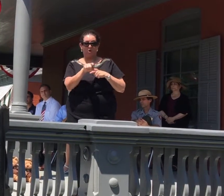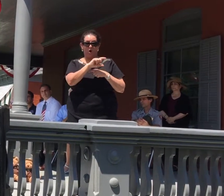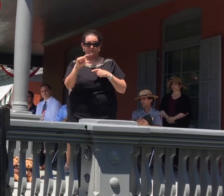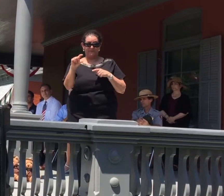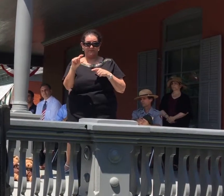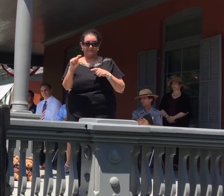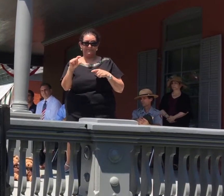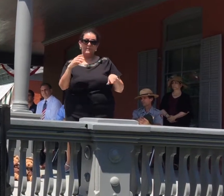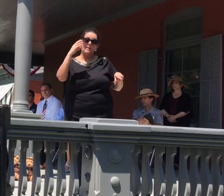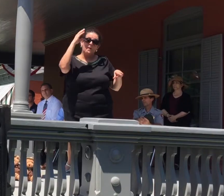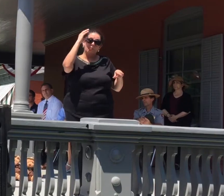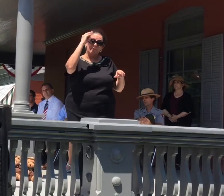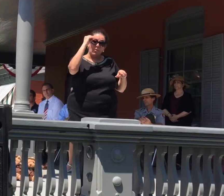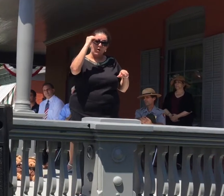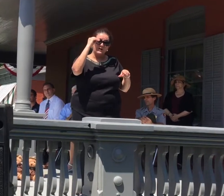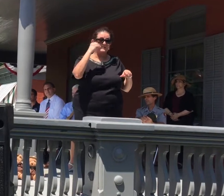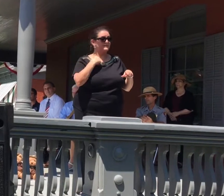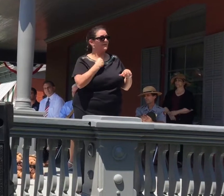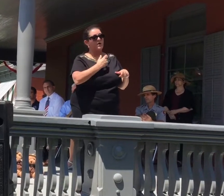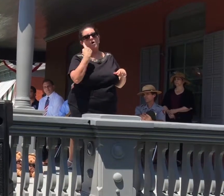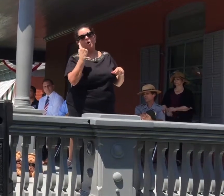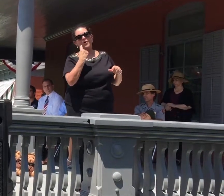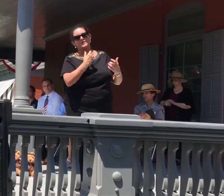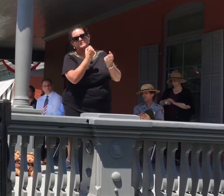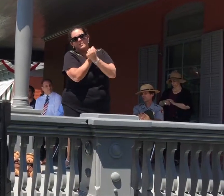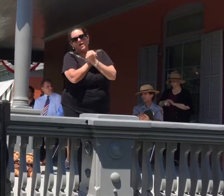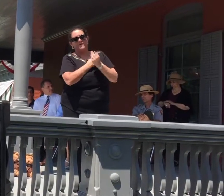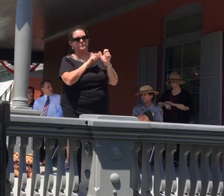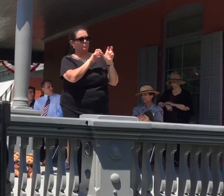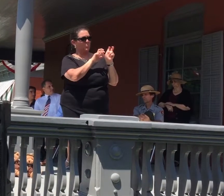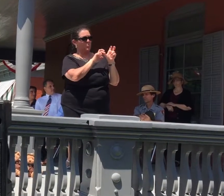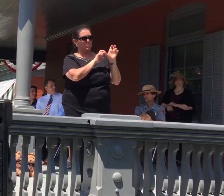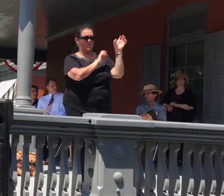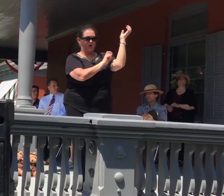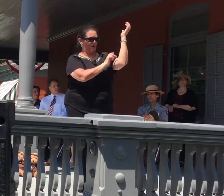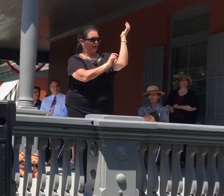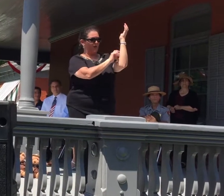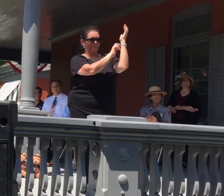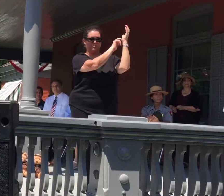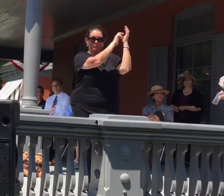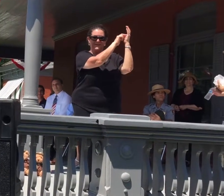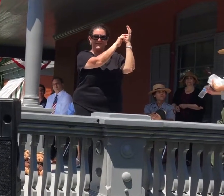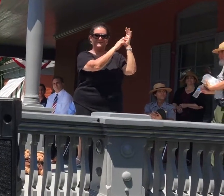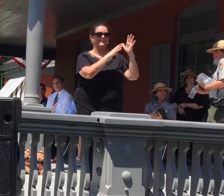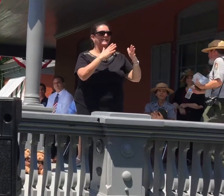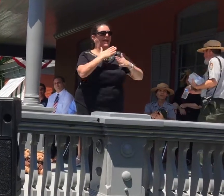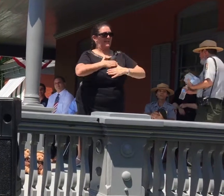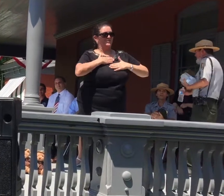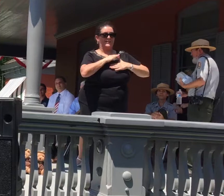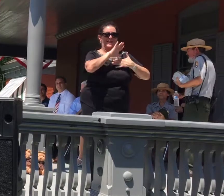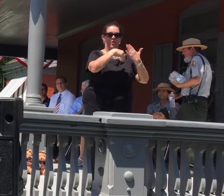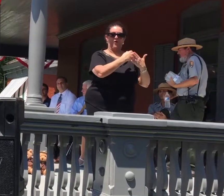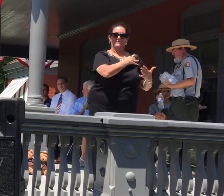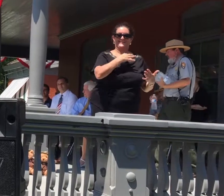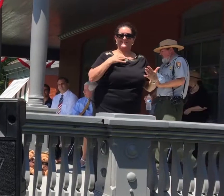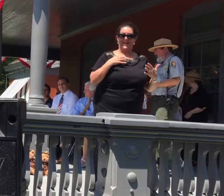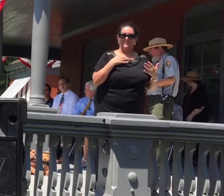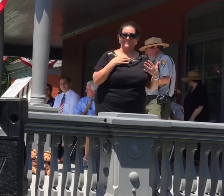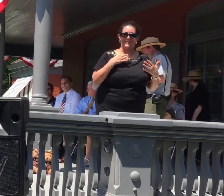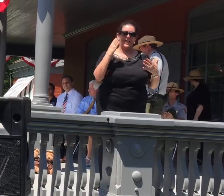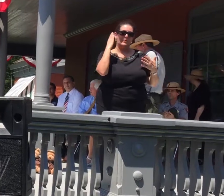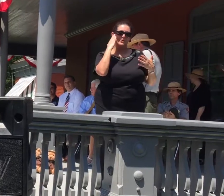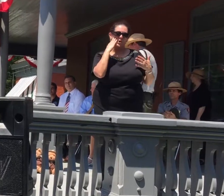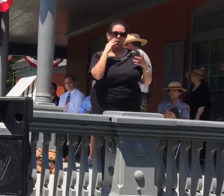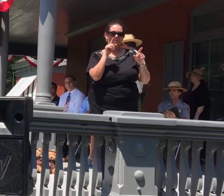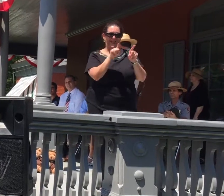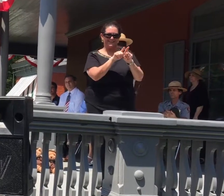and Quentin, known here for climbing the trees and entertaining all of the staff and the gardeners, those boys at the White House were